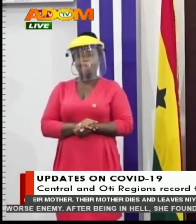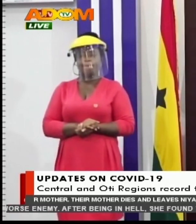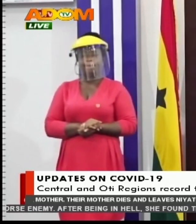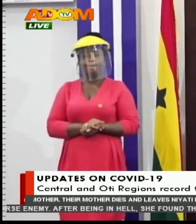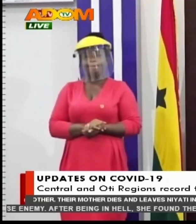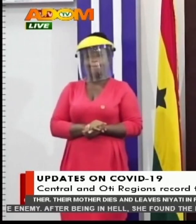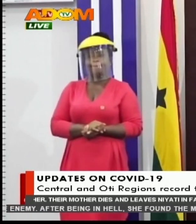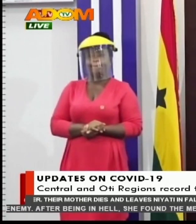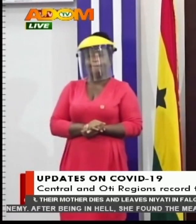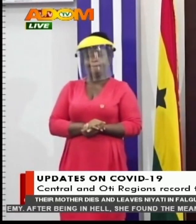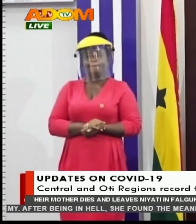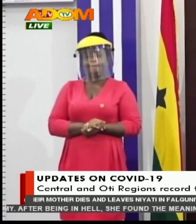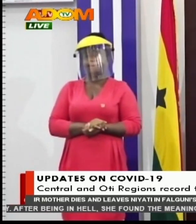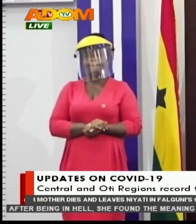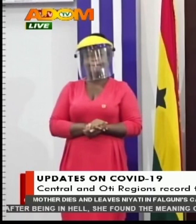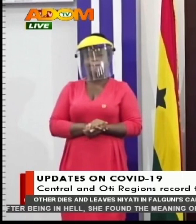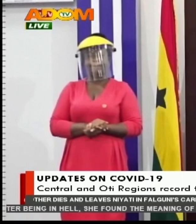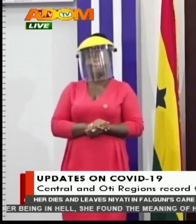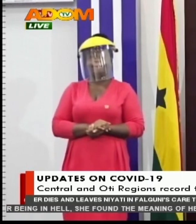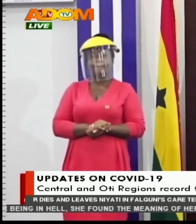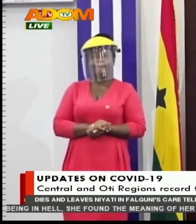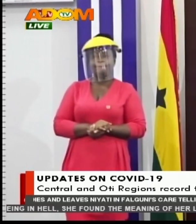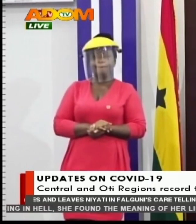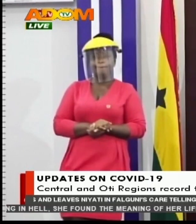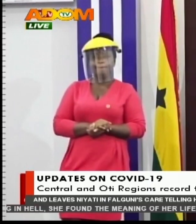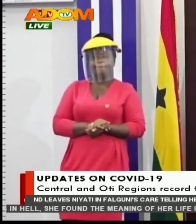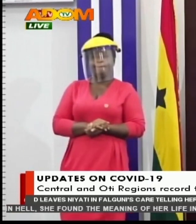29.6%, but we have Niger with